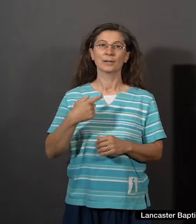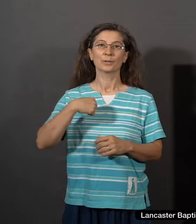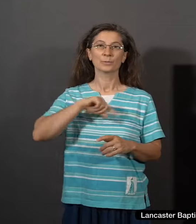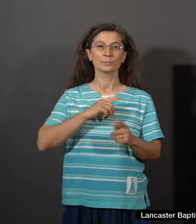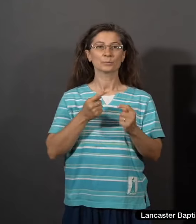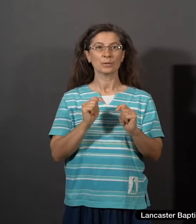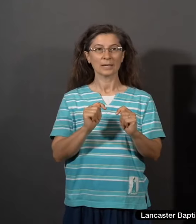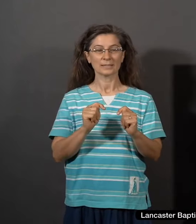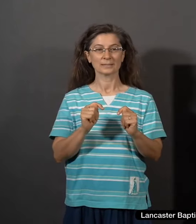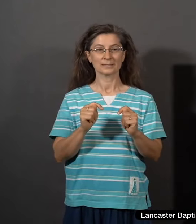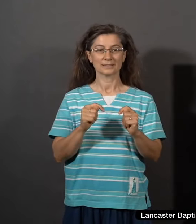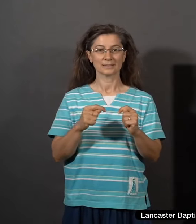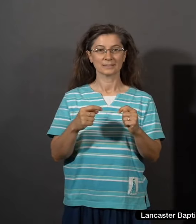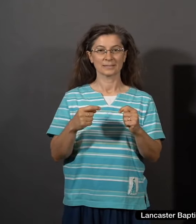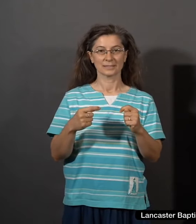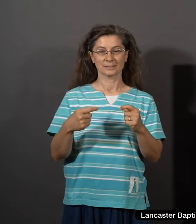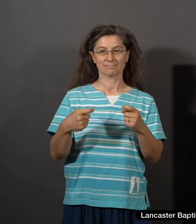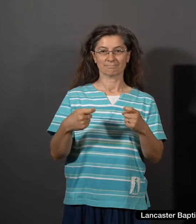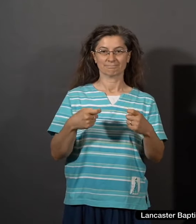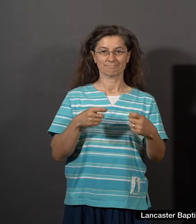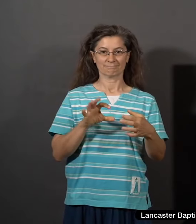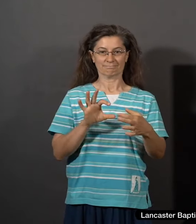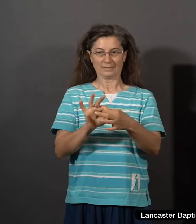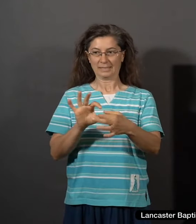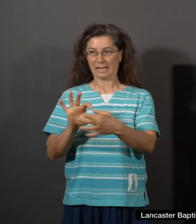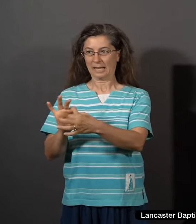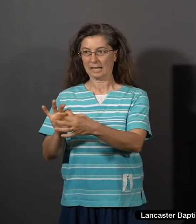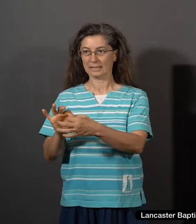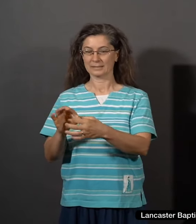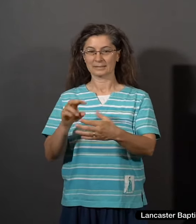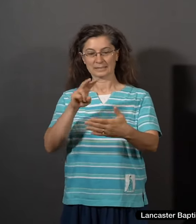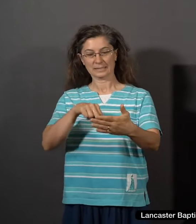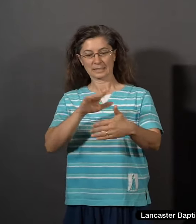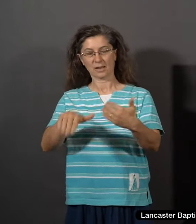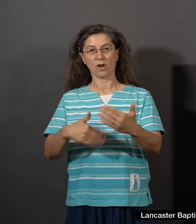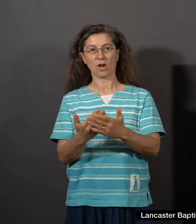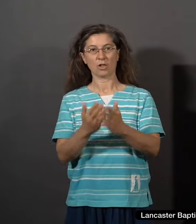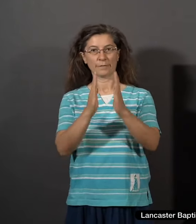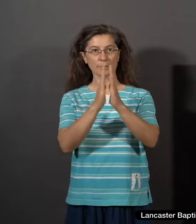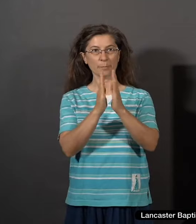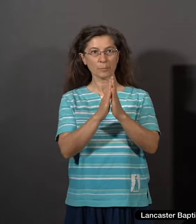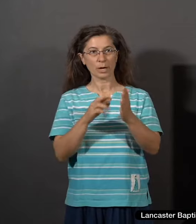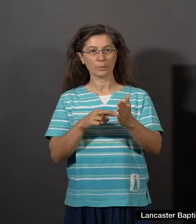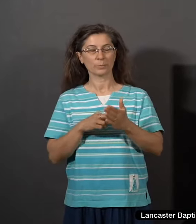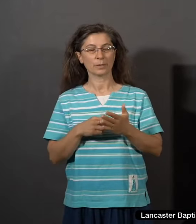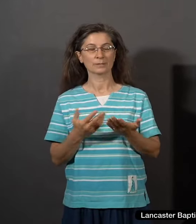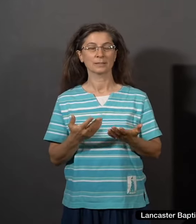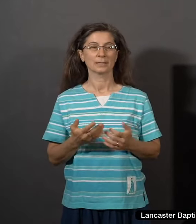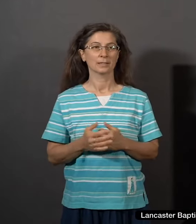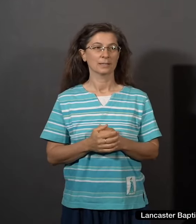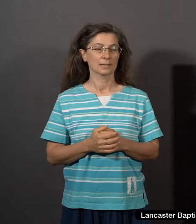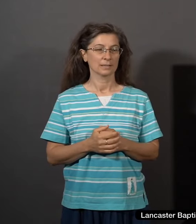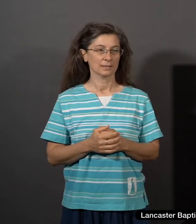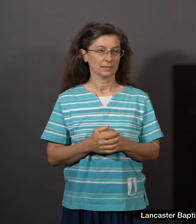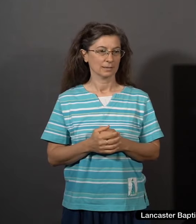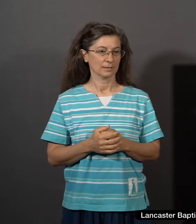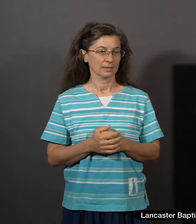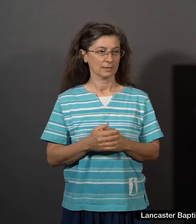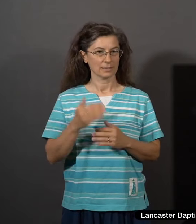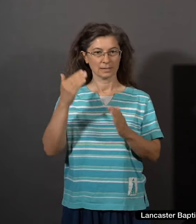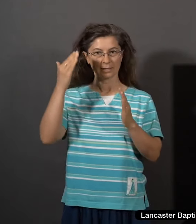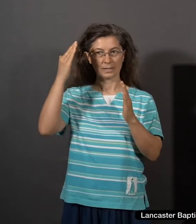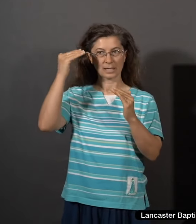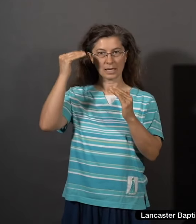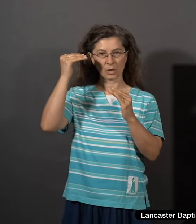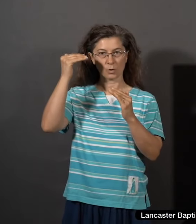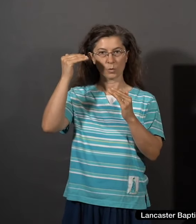hooked up technologically here and make sure that we can get all the prairie quests and everything so I hope